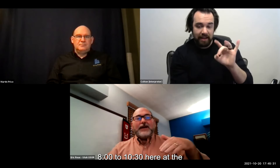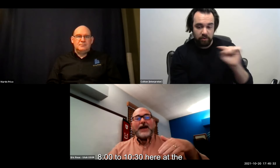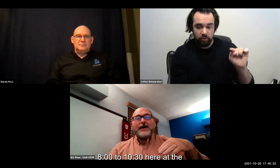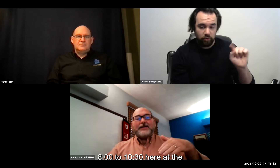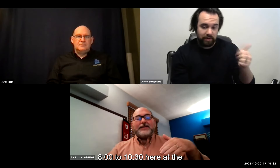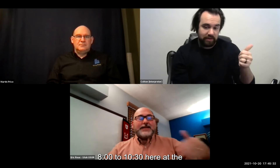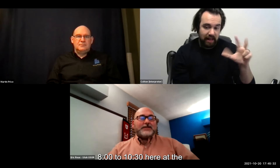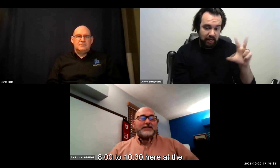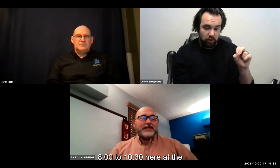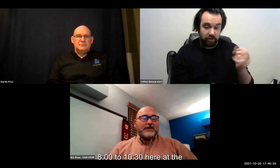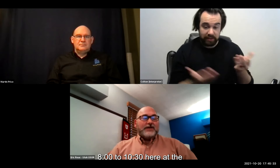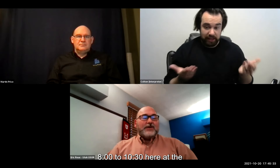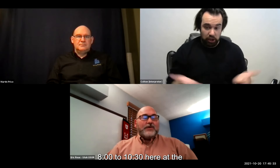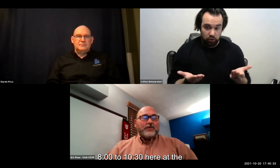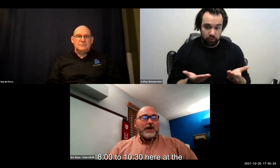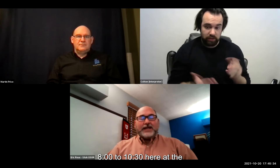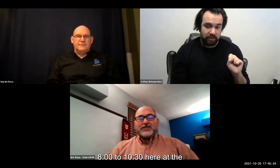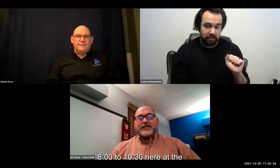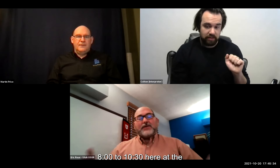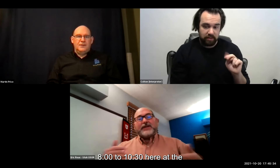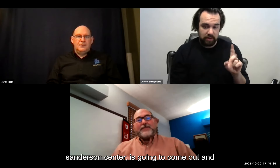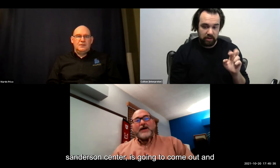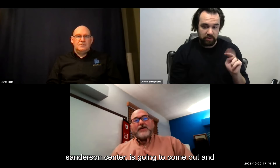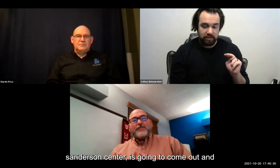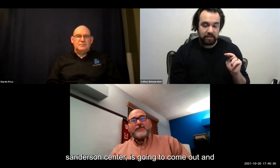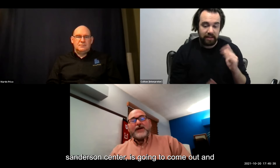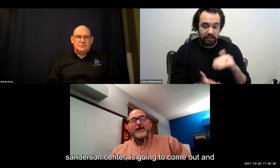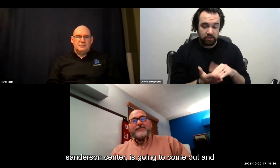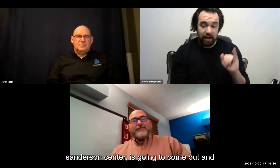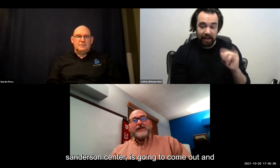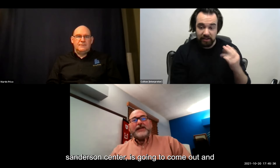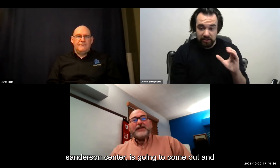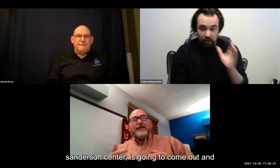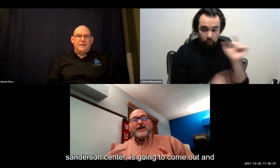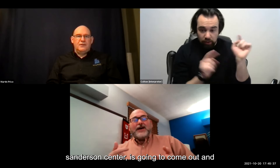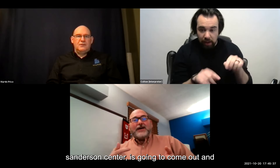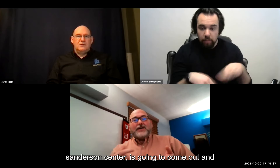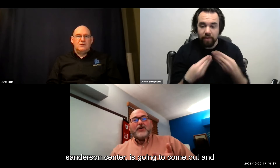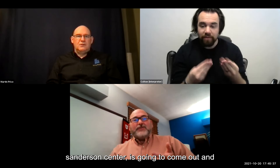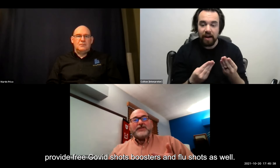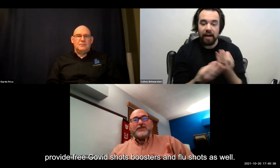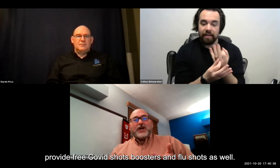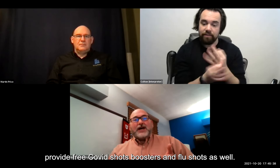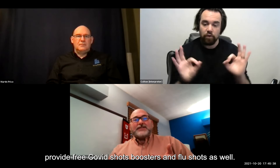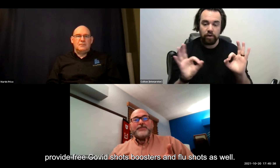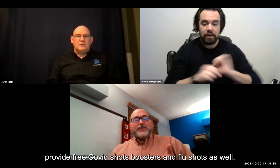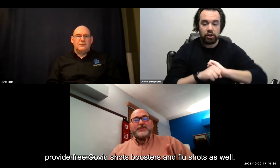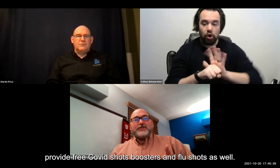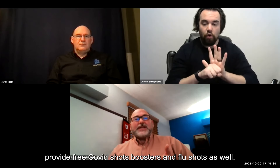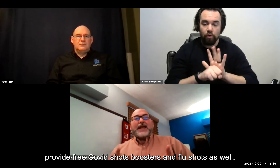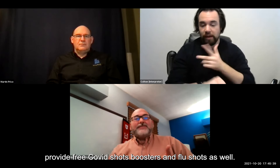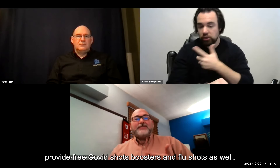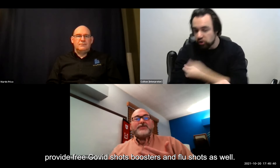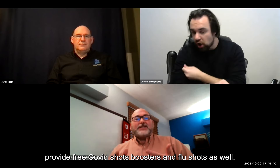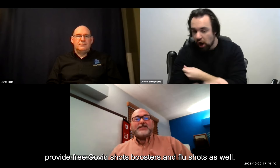here at the Sanderson Center. IHC is going to come out and provide free COVID shots,